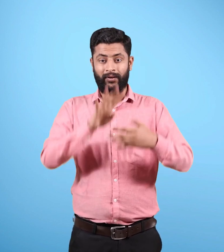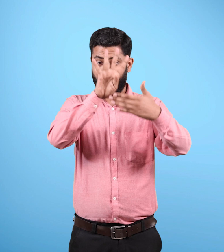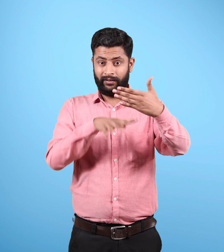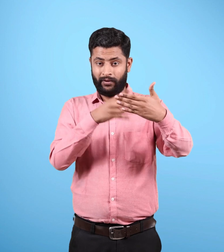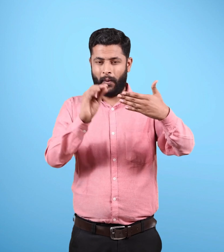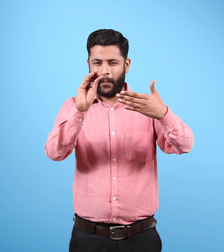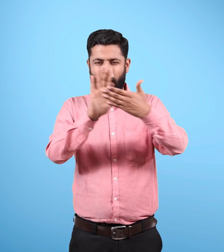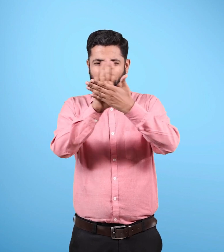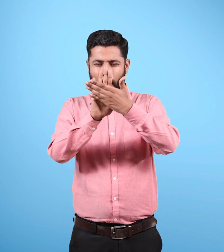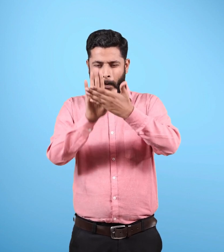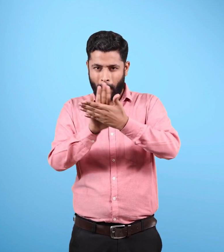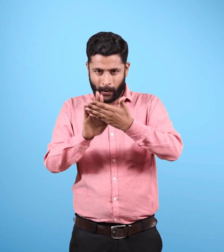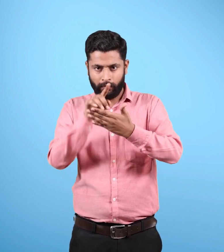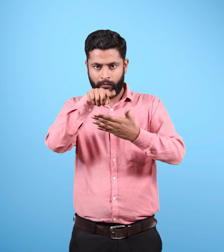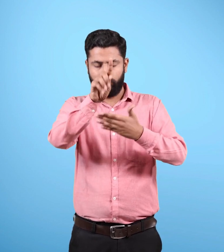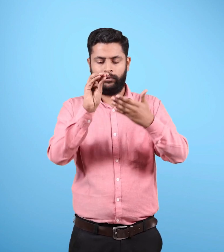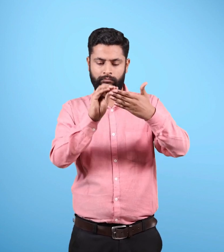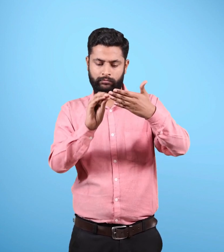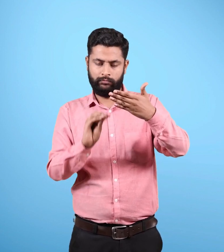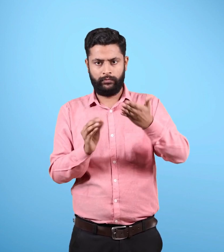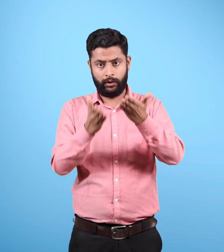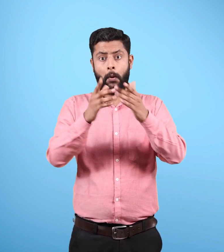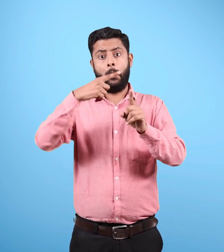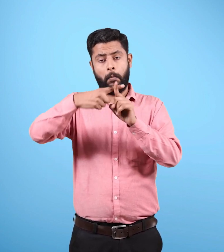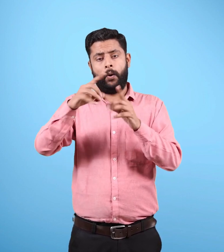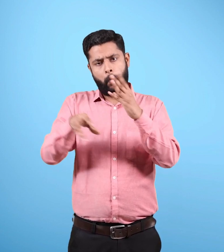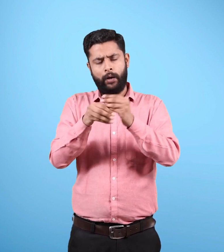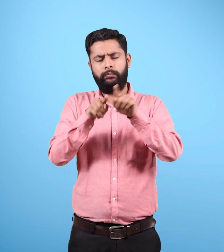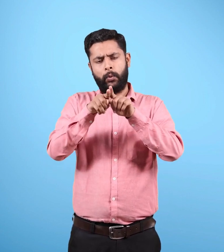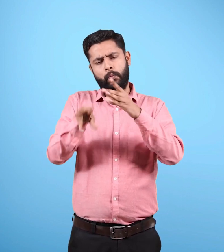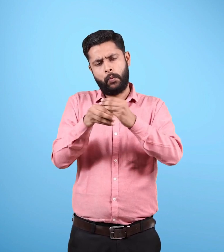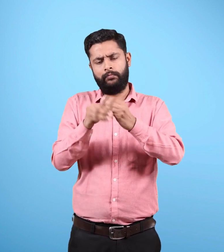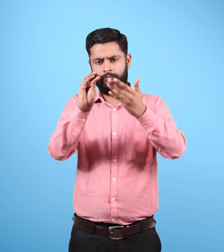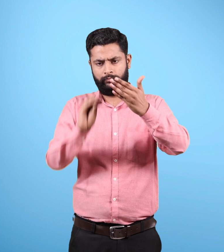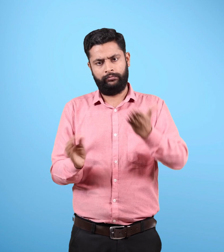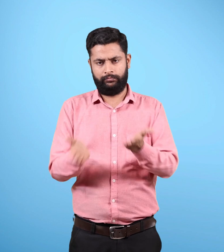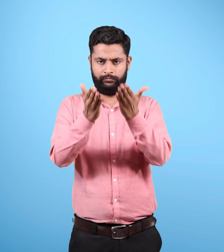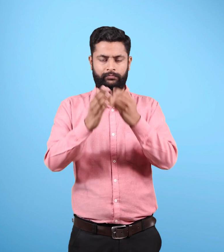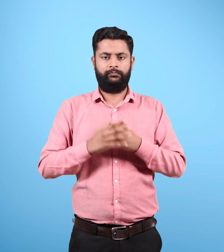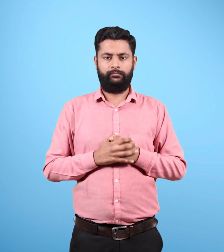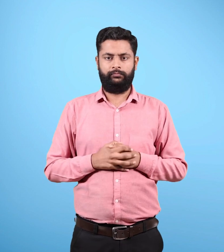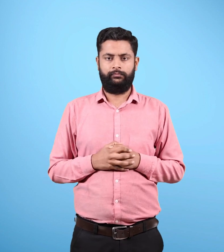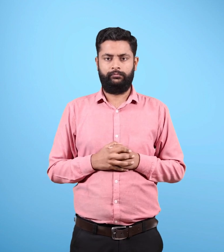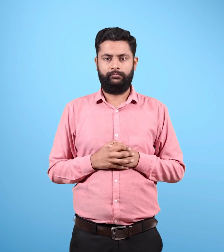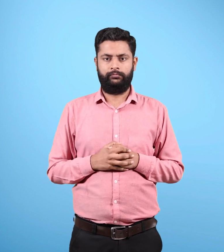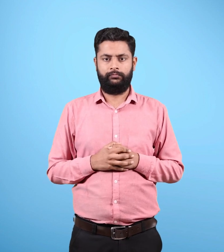Fill in the blanks in Table 1.3 and add more examples to this list.